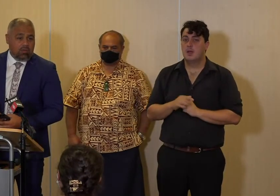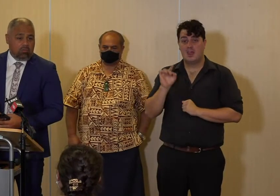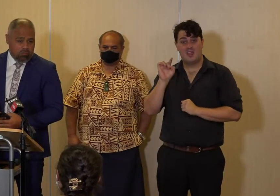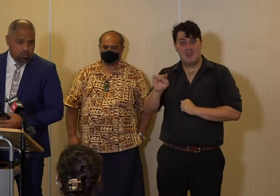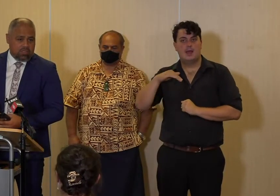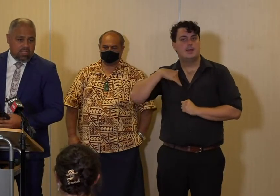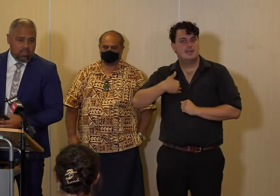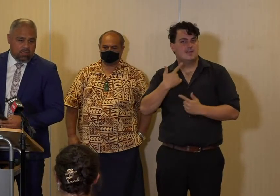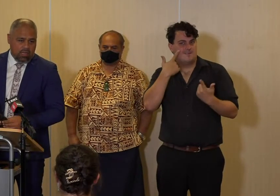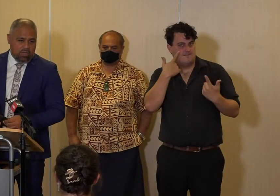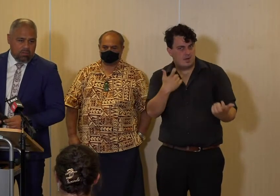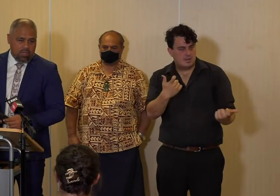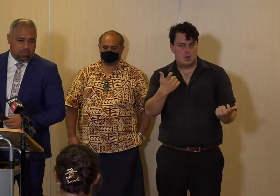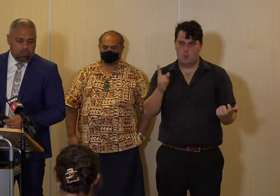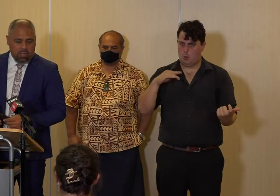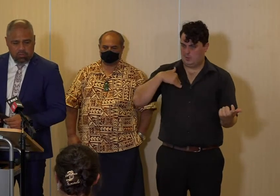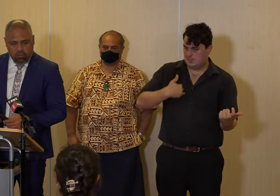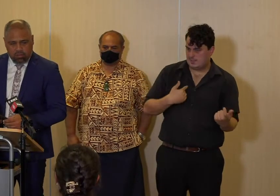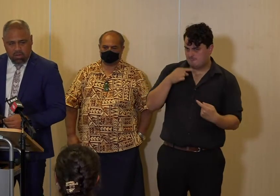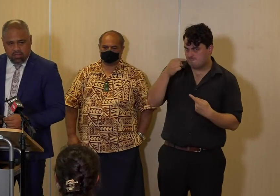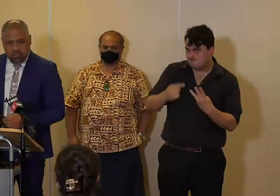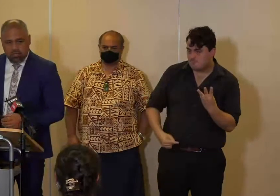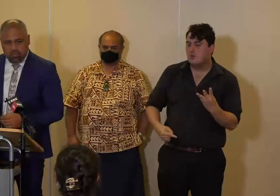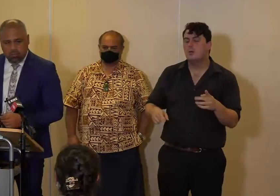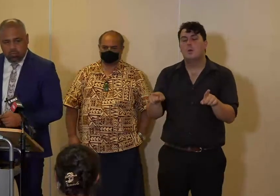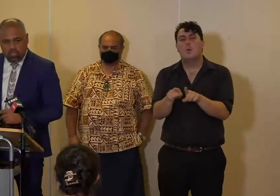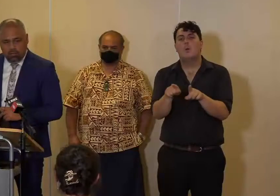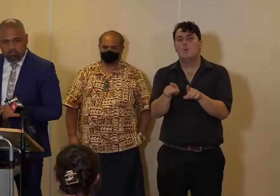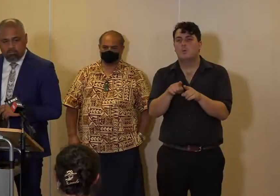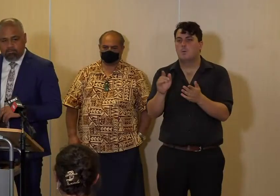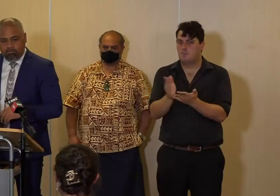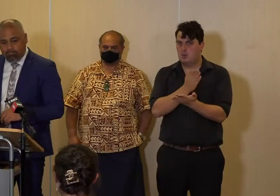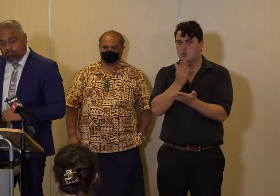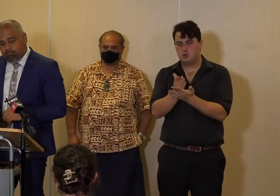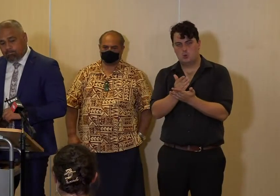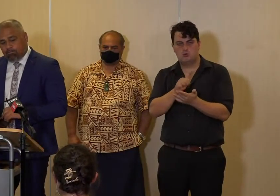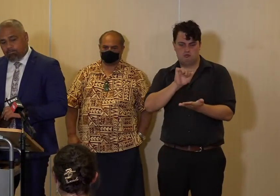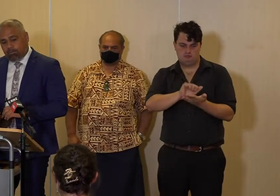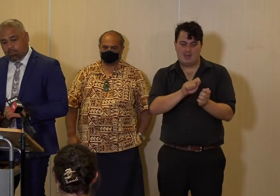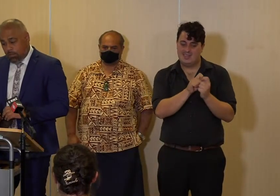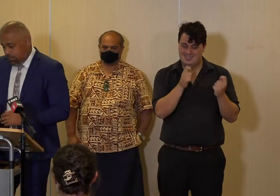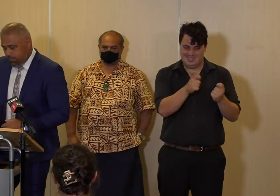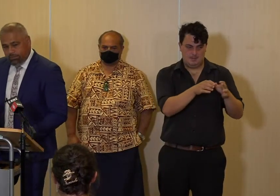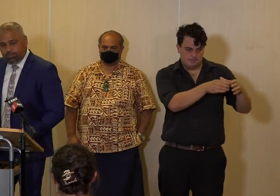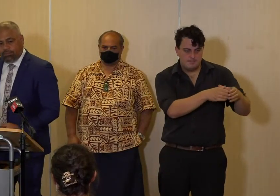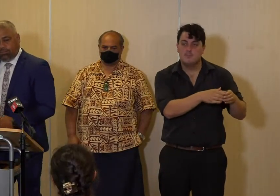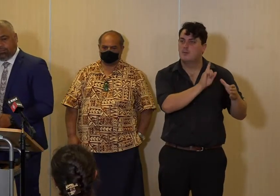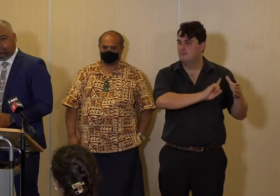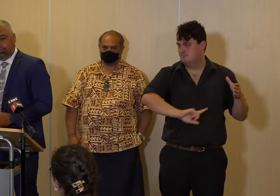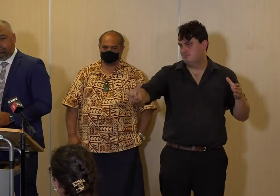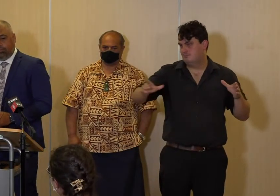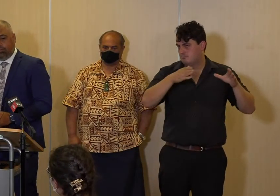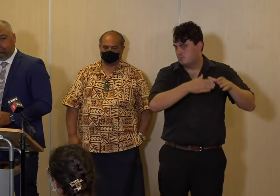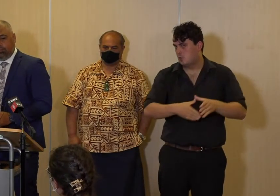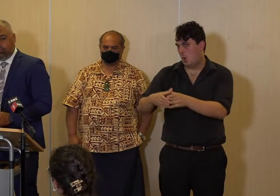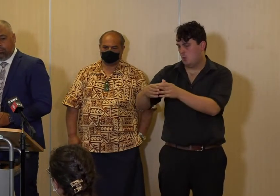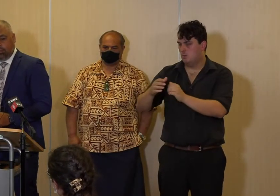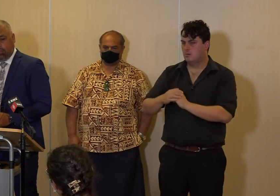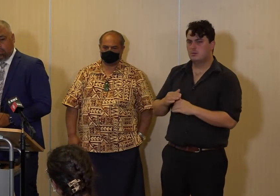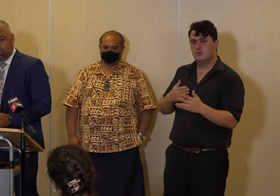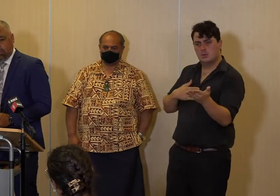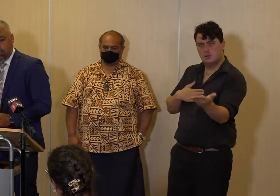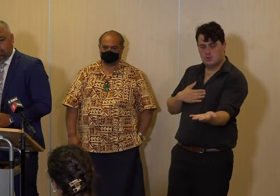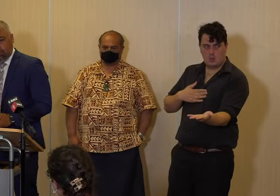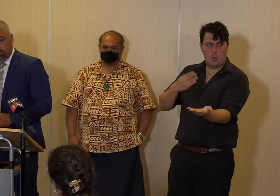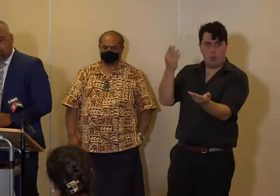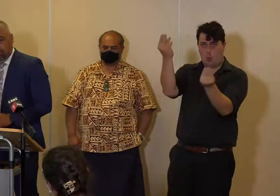find out, what's needed, and we can make sure that we've got the right teams to support that. Will meteorologists and geologists also be deployed from New Zealand as